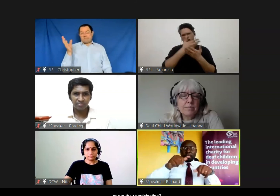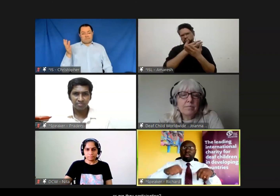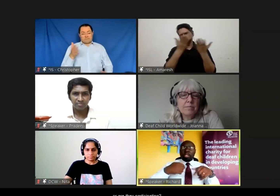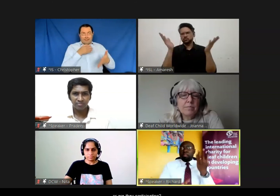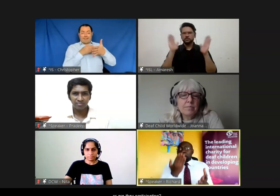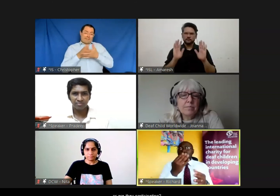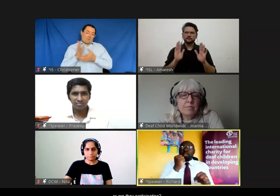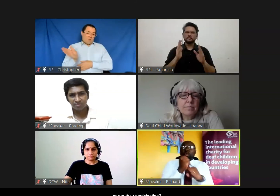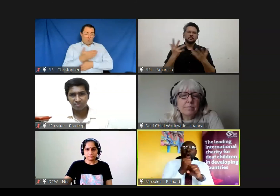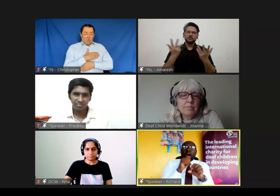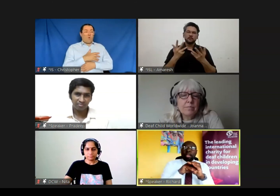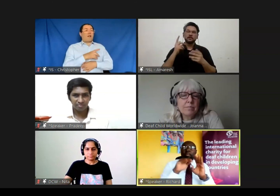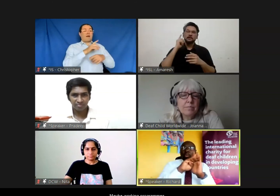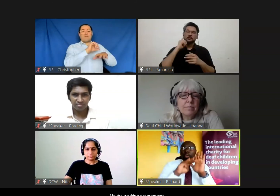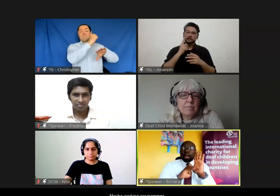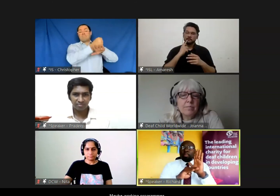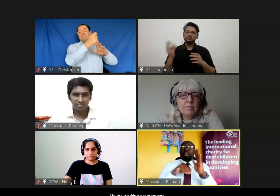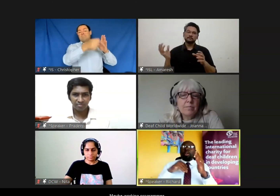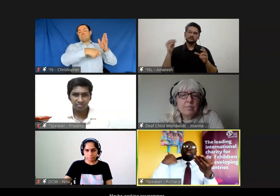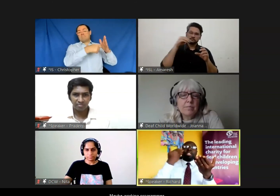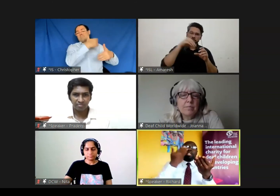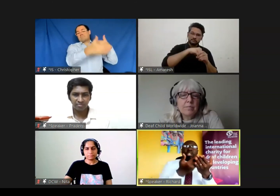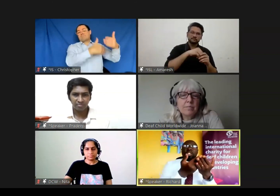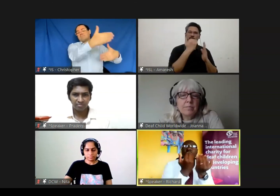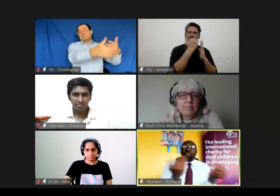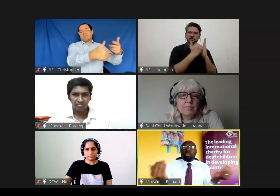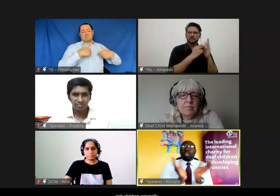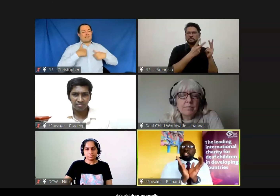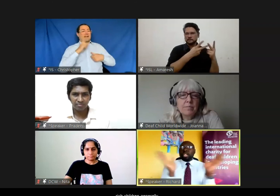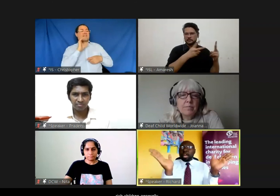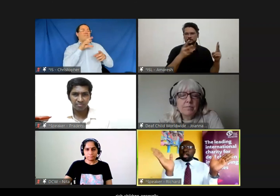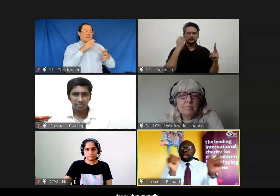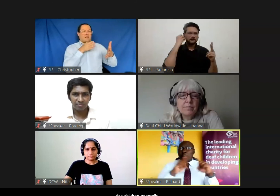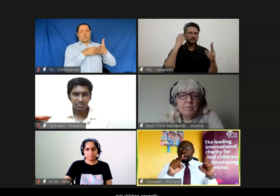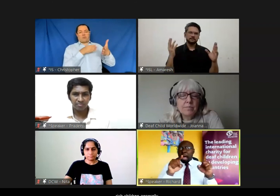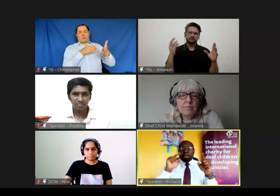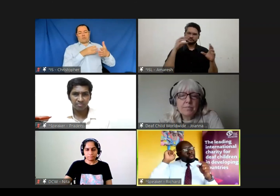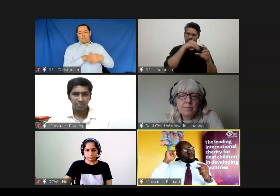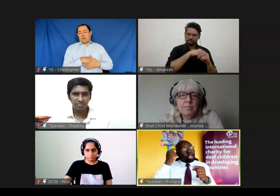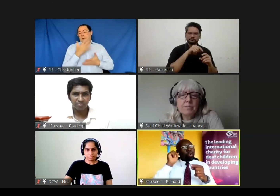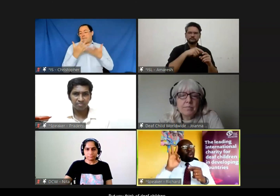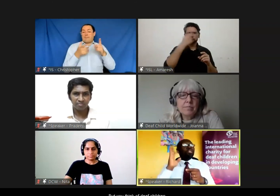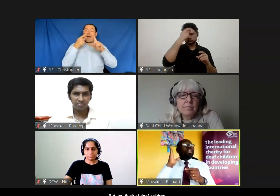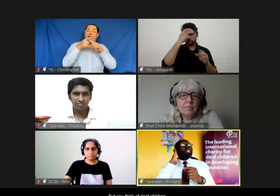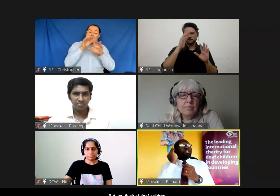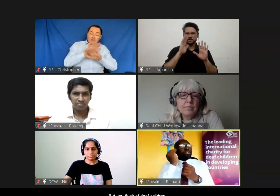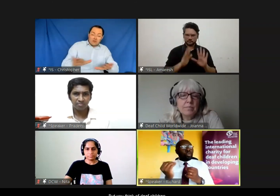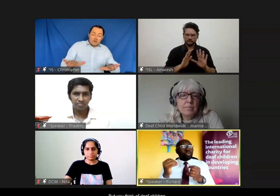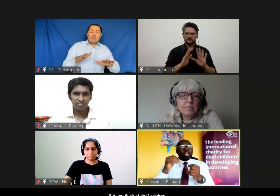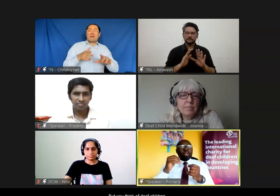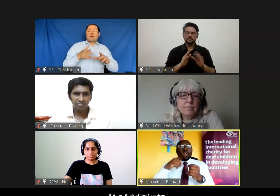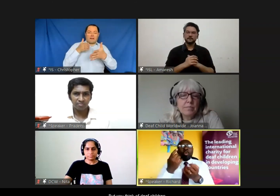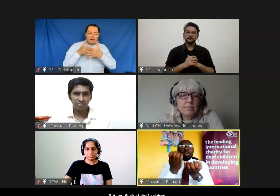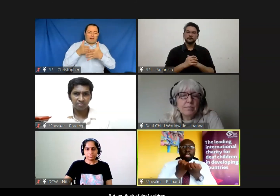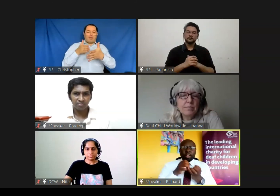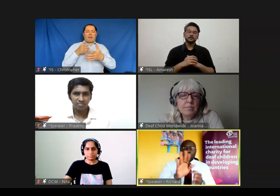or are they participating? Maybe you work in programs to reach children generally, but you think